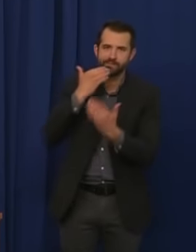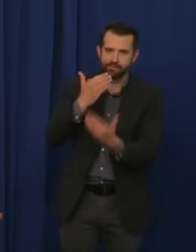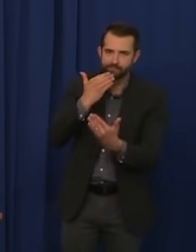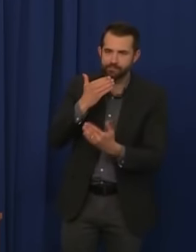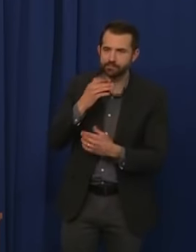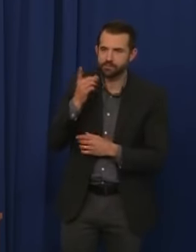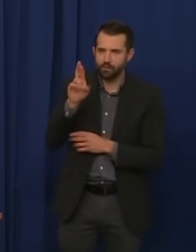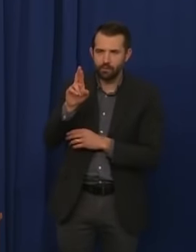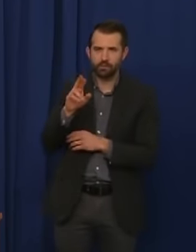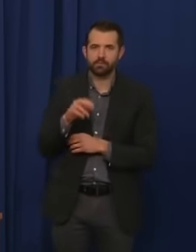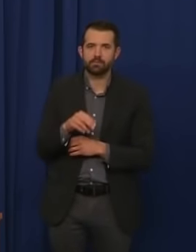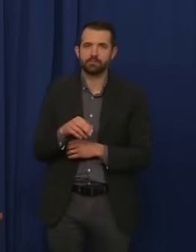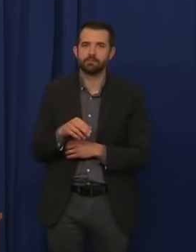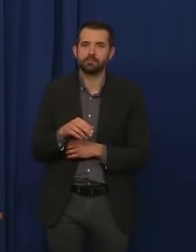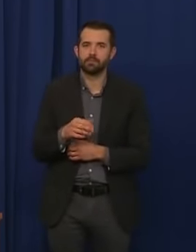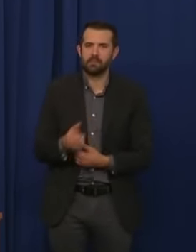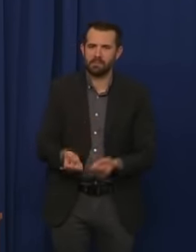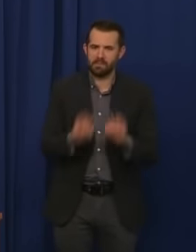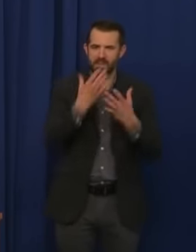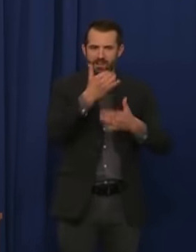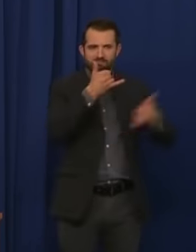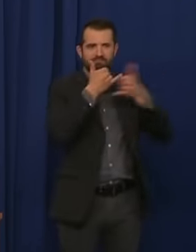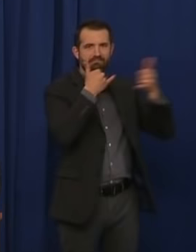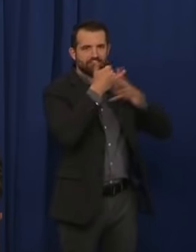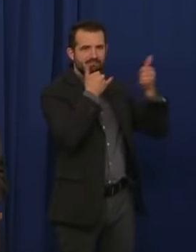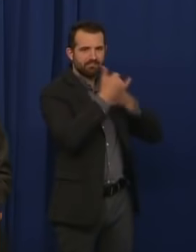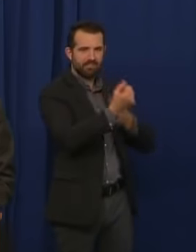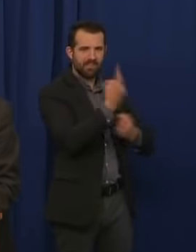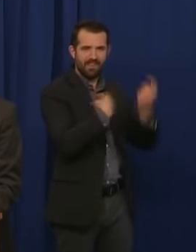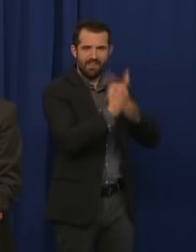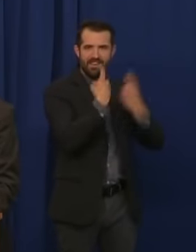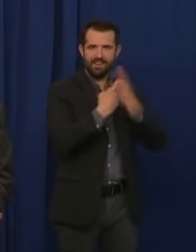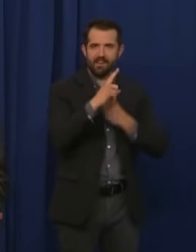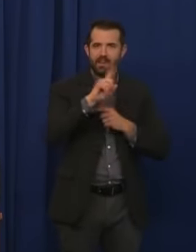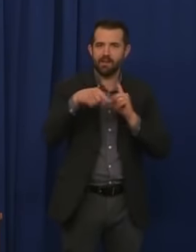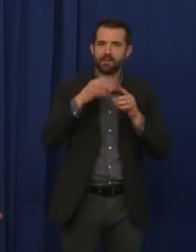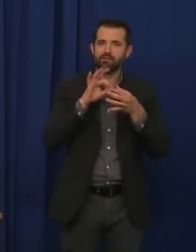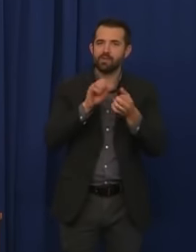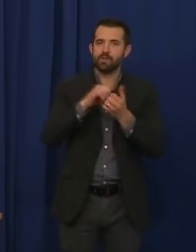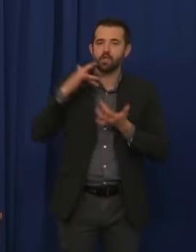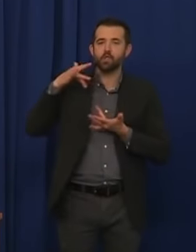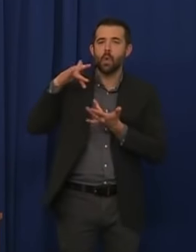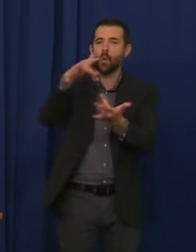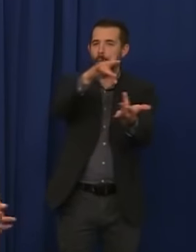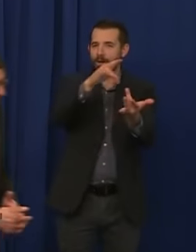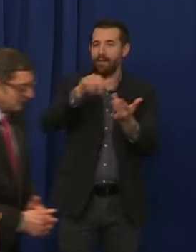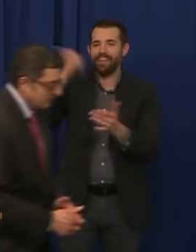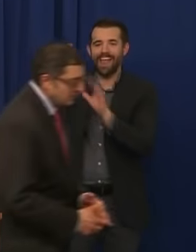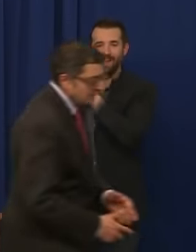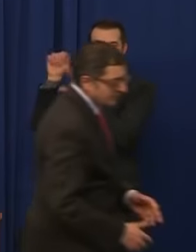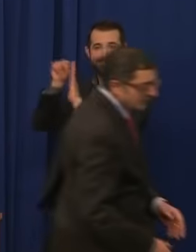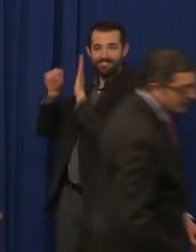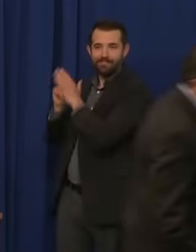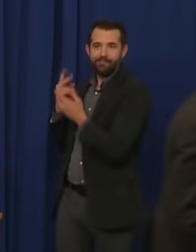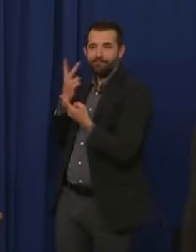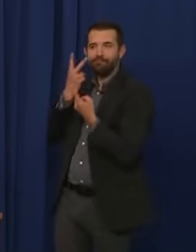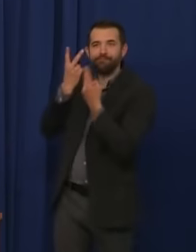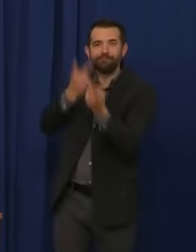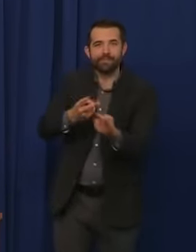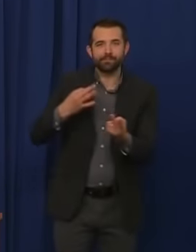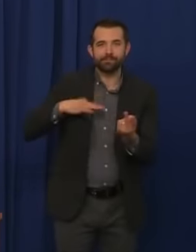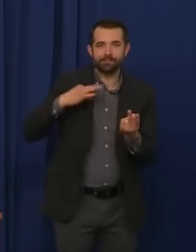getting a lot of questions about tourist season, which is already starting a little bit early with some of the people who own homes